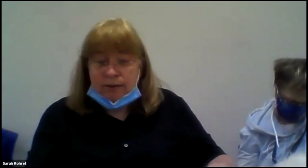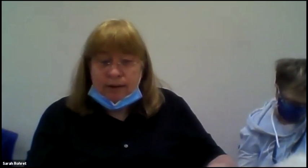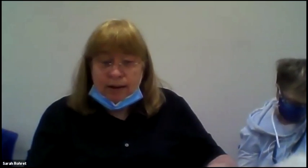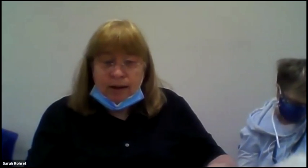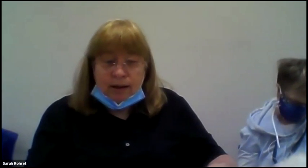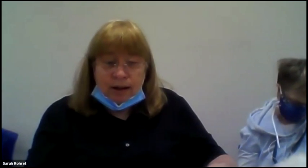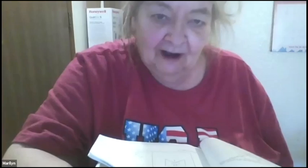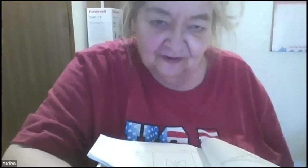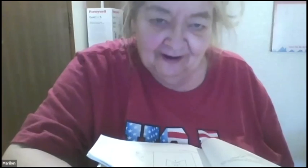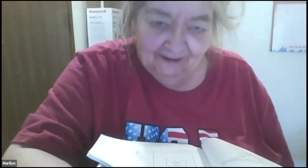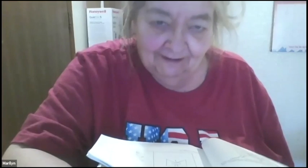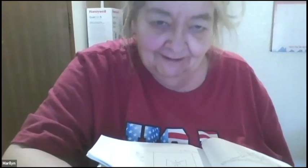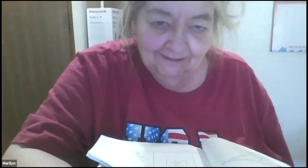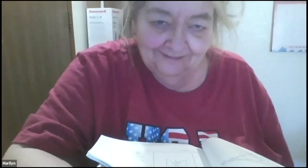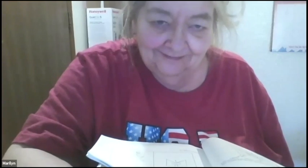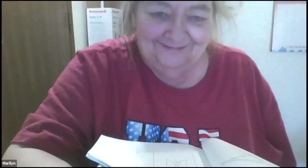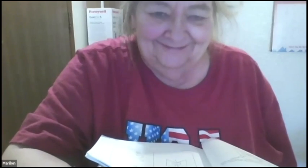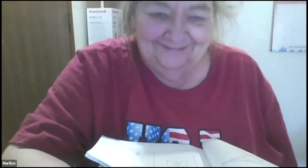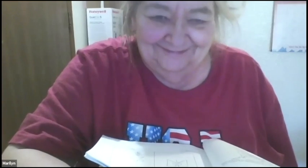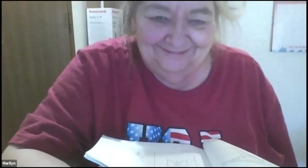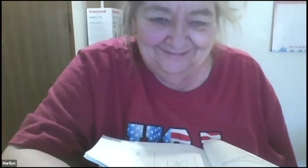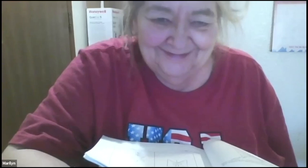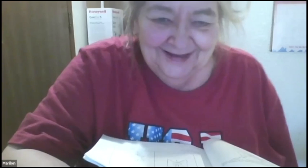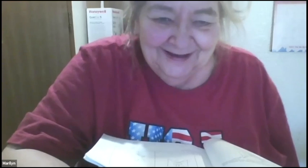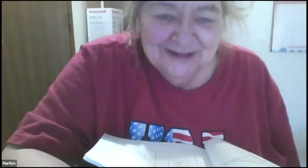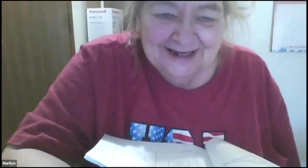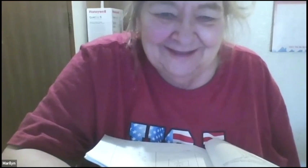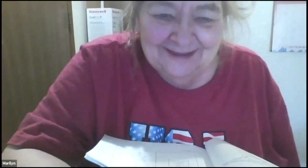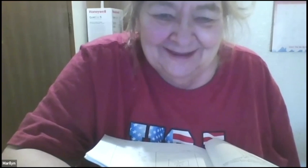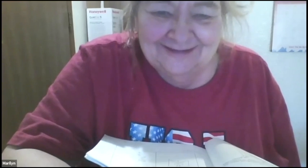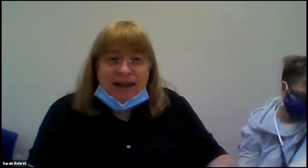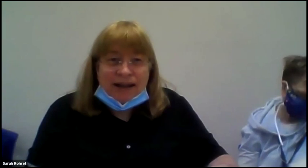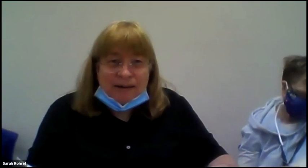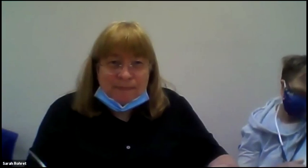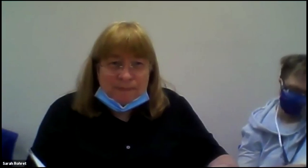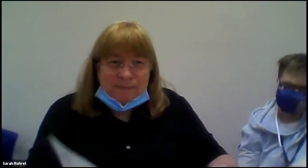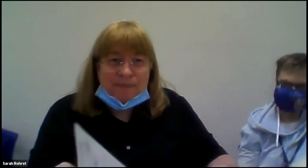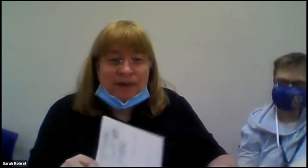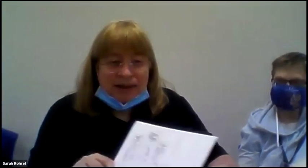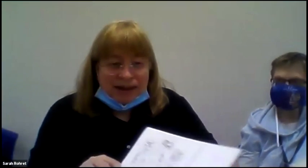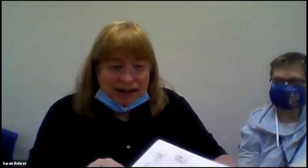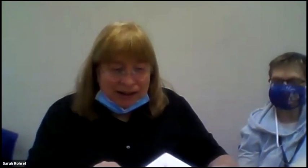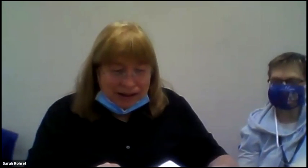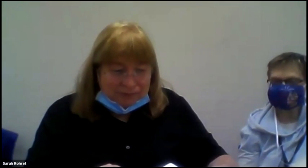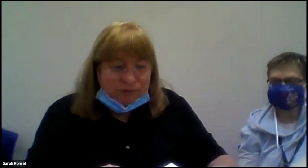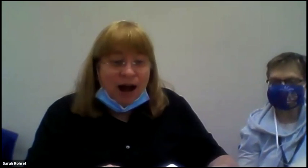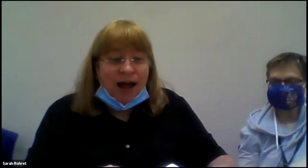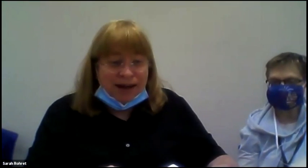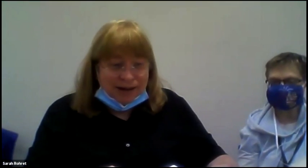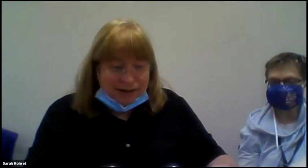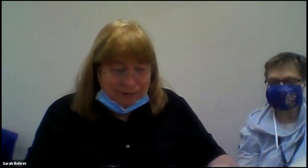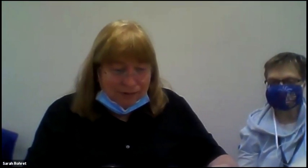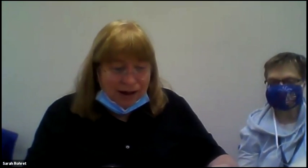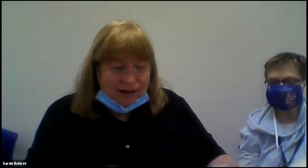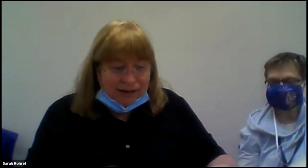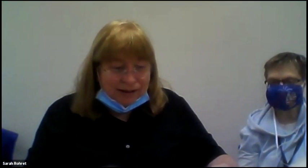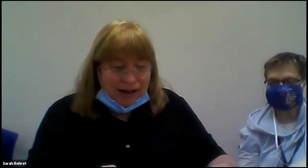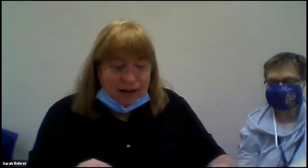Okay. That aren't there. Huh? We're teaching you how to see things that aren't there. Right, right. And